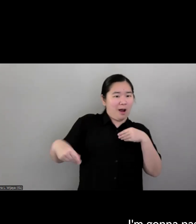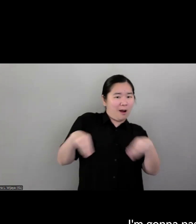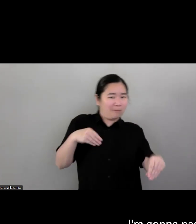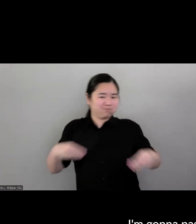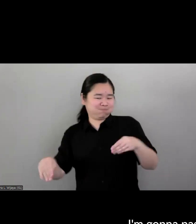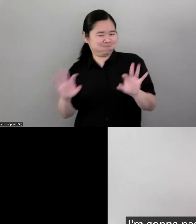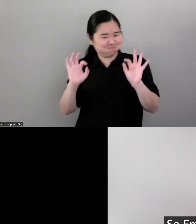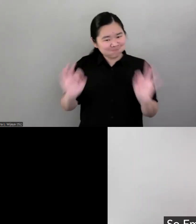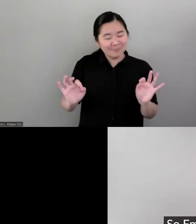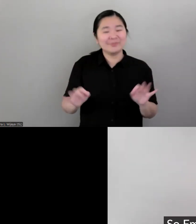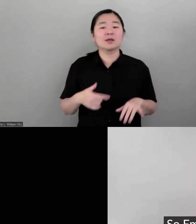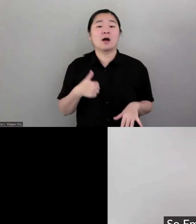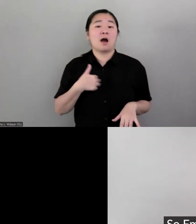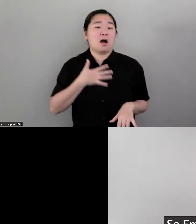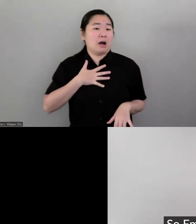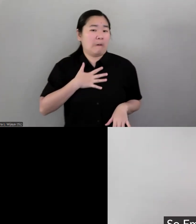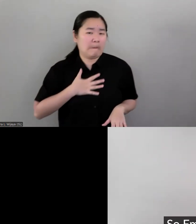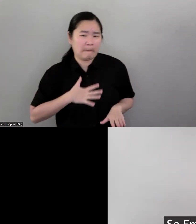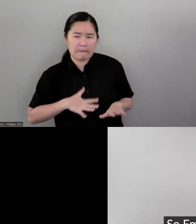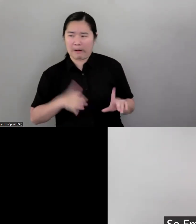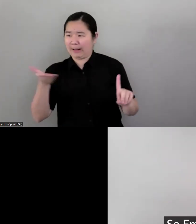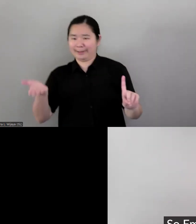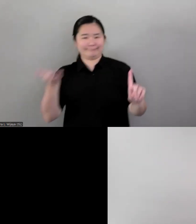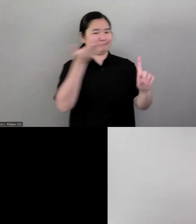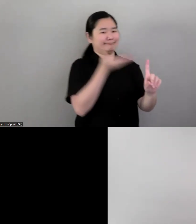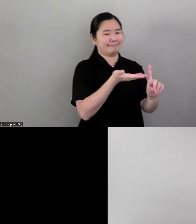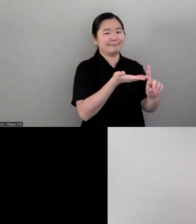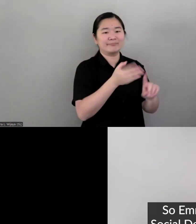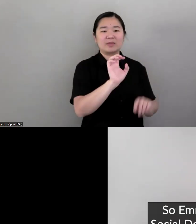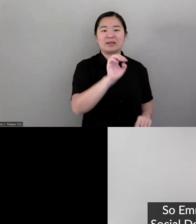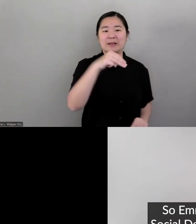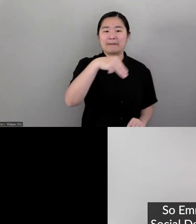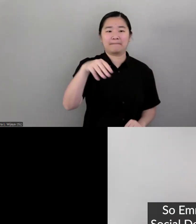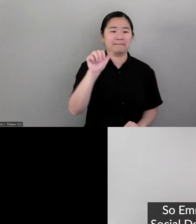Emma Hagerman. So Emma is going to